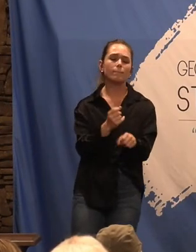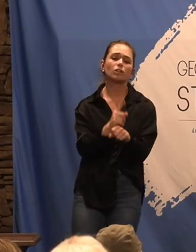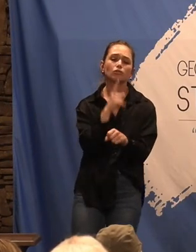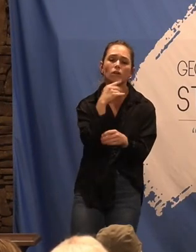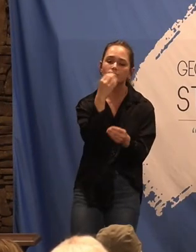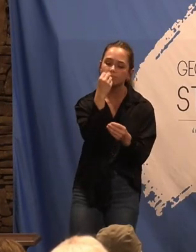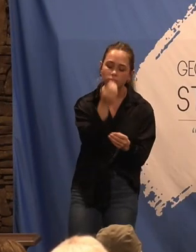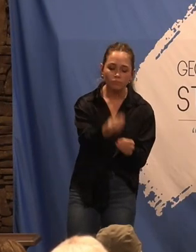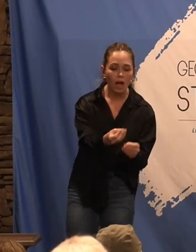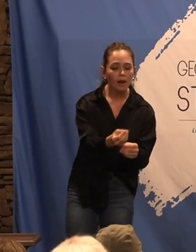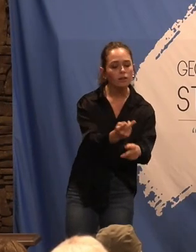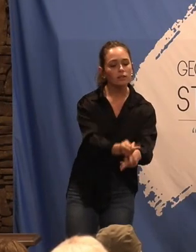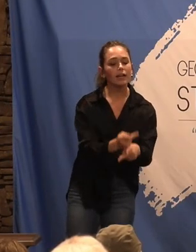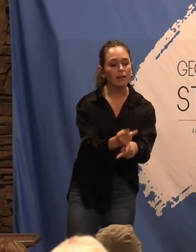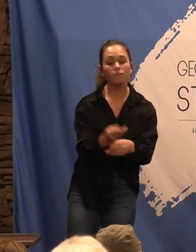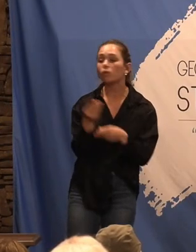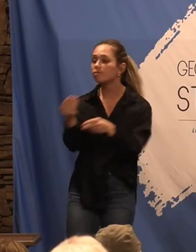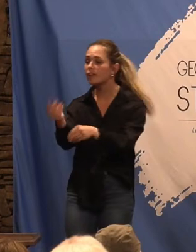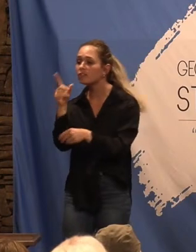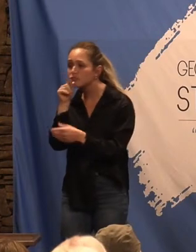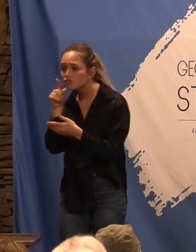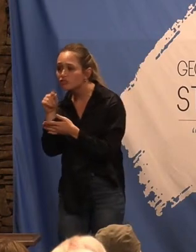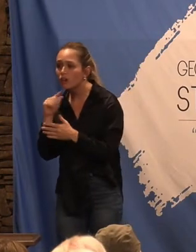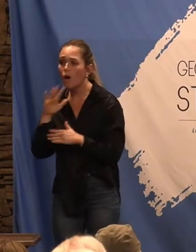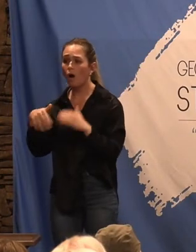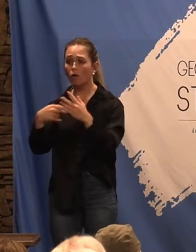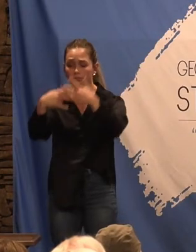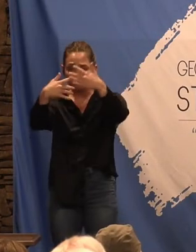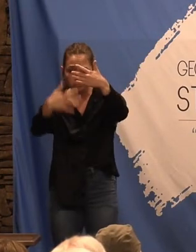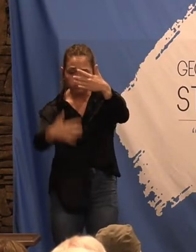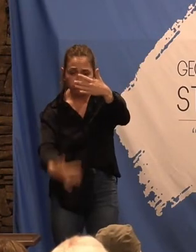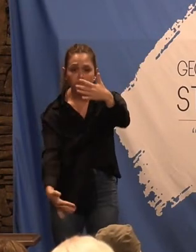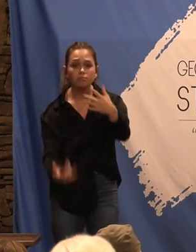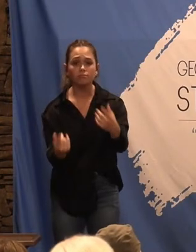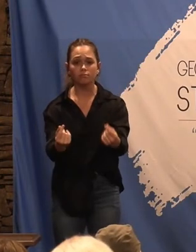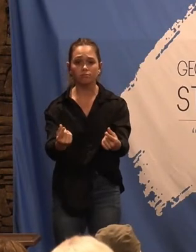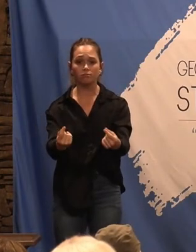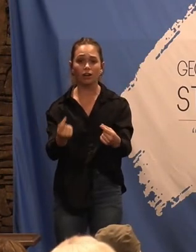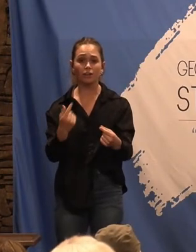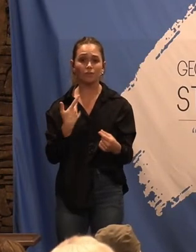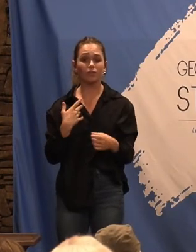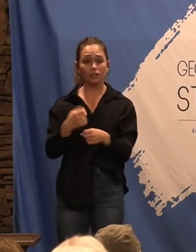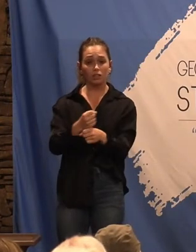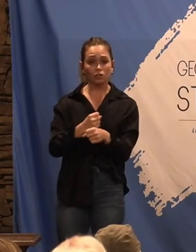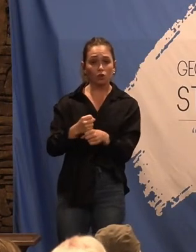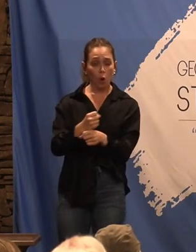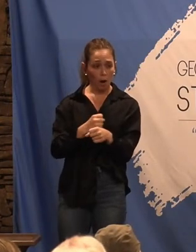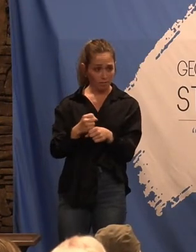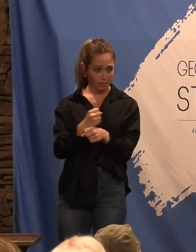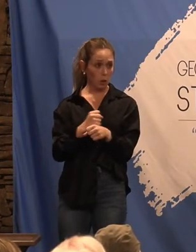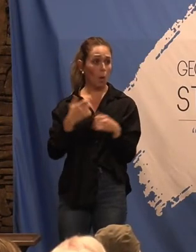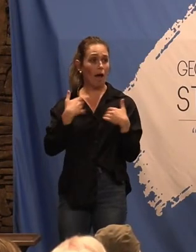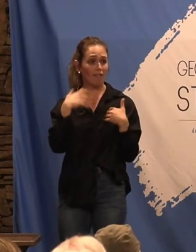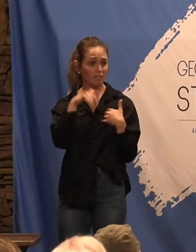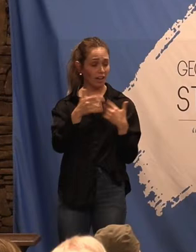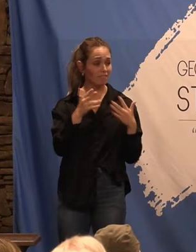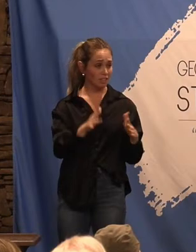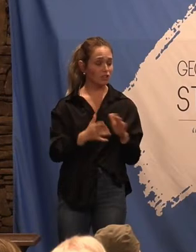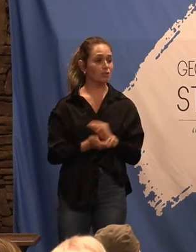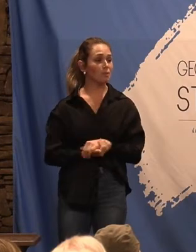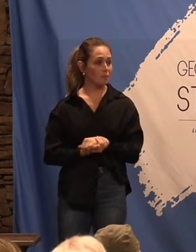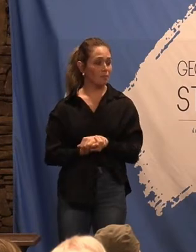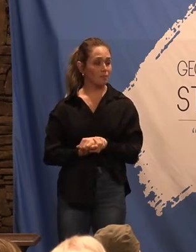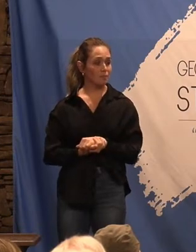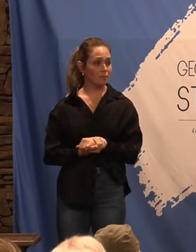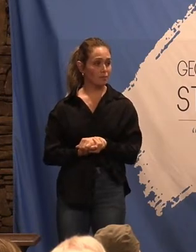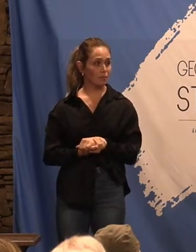were fed and then fed the chickens and all that stuff he had to do. Got his coffee going, had that. And